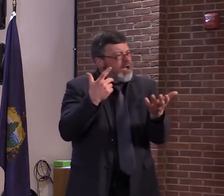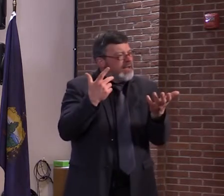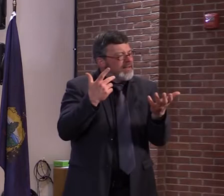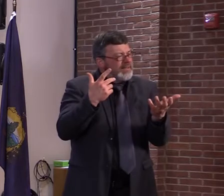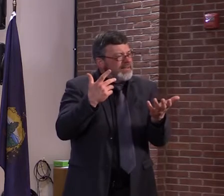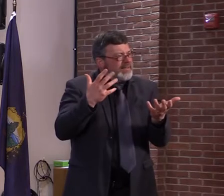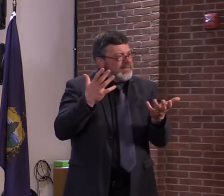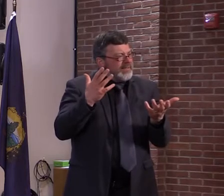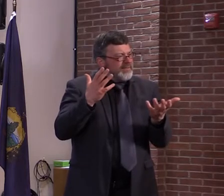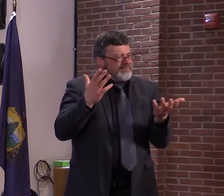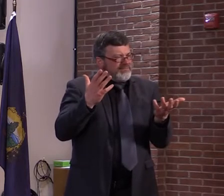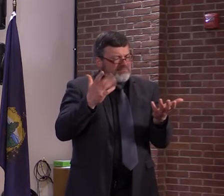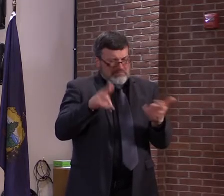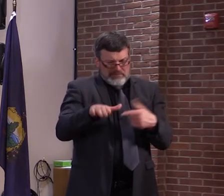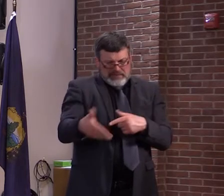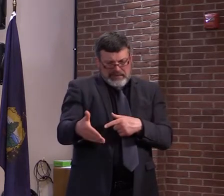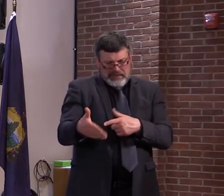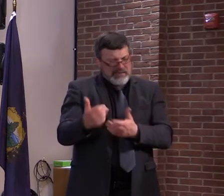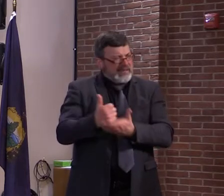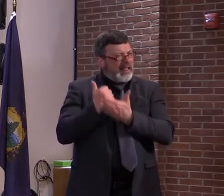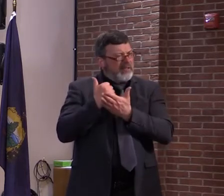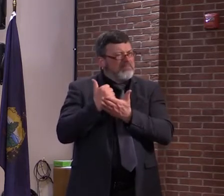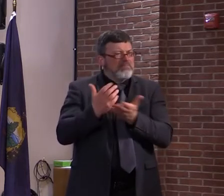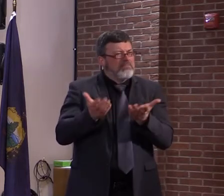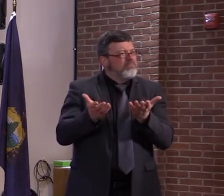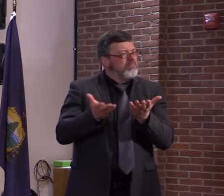in the area, I'm not sure that's a win.